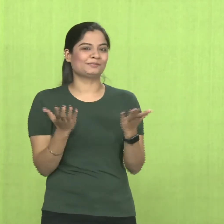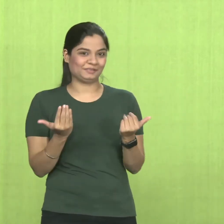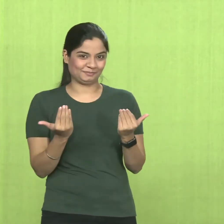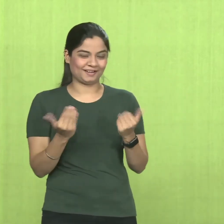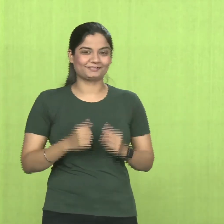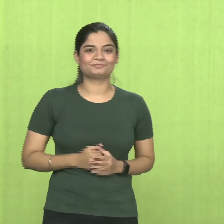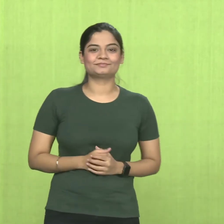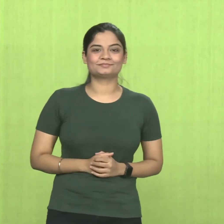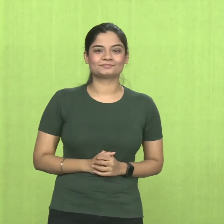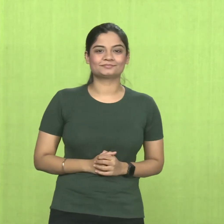longer.